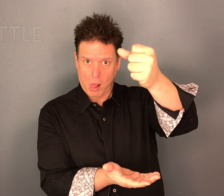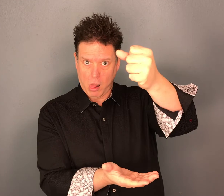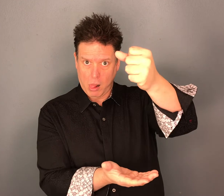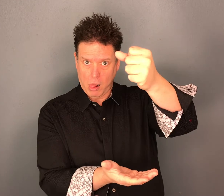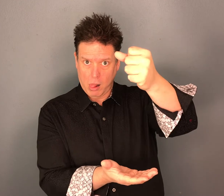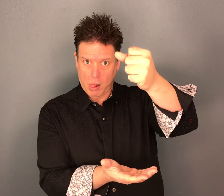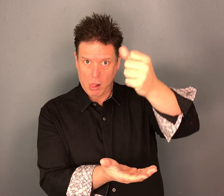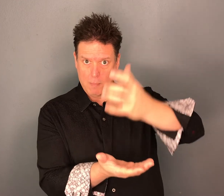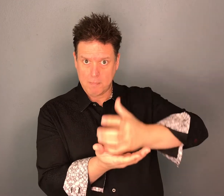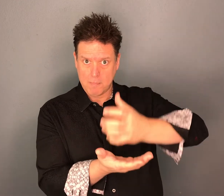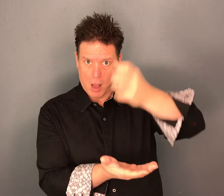bottle,